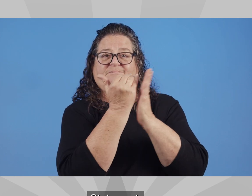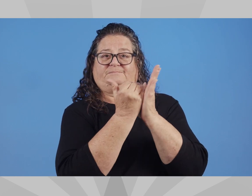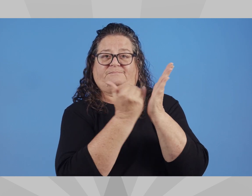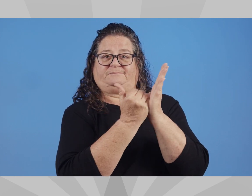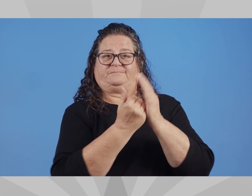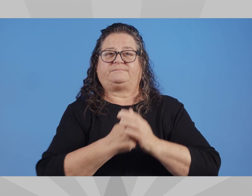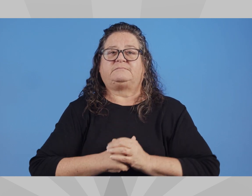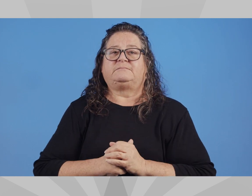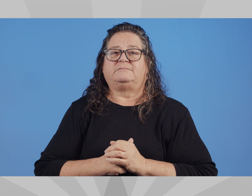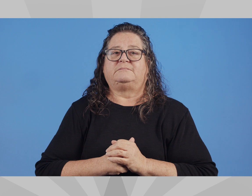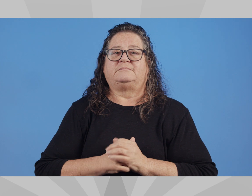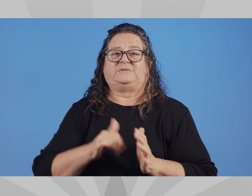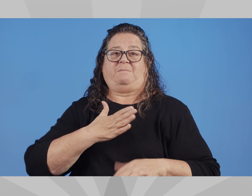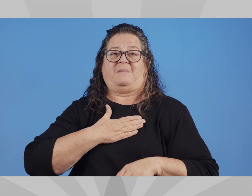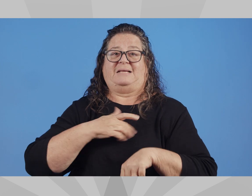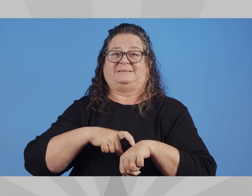Statement.